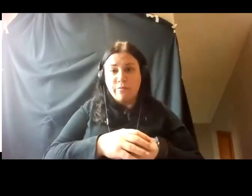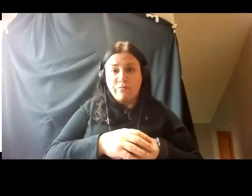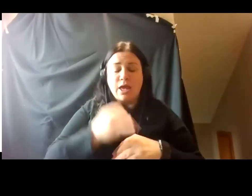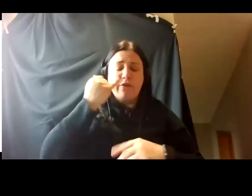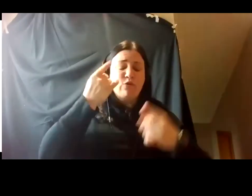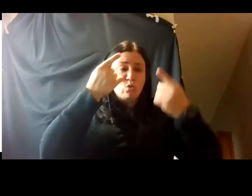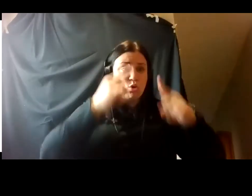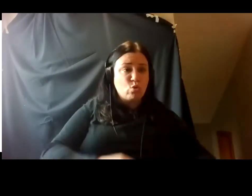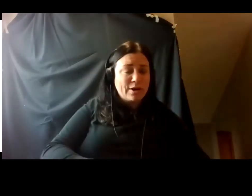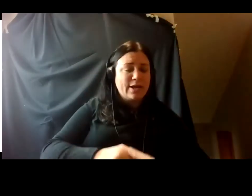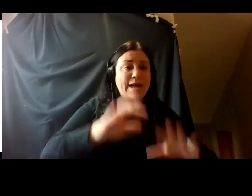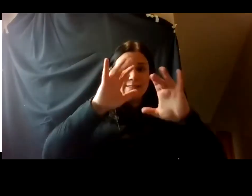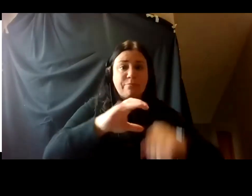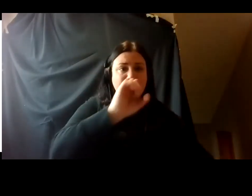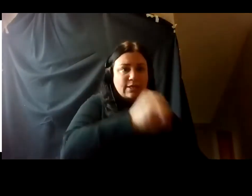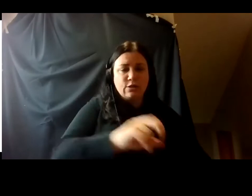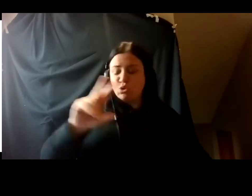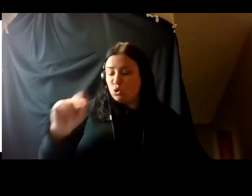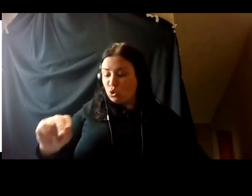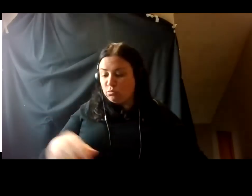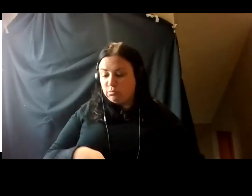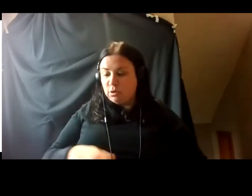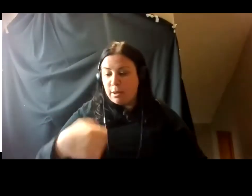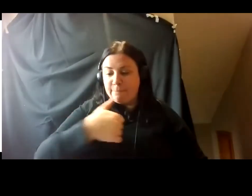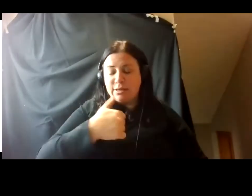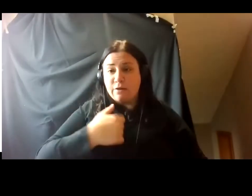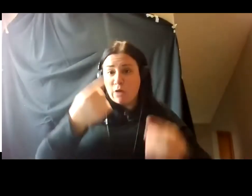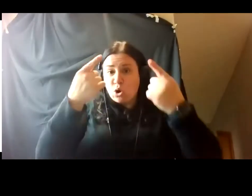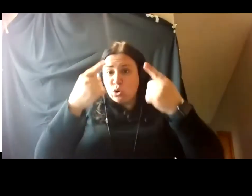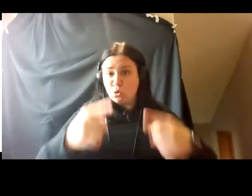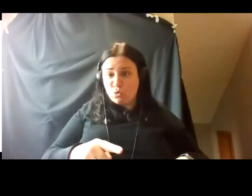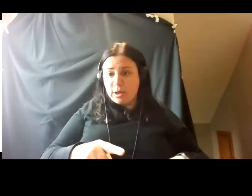this statement. I do agree with it. Maybe you don't. It's up to you.